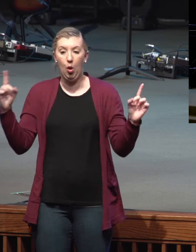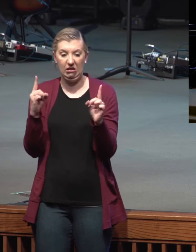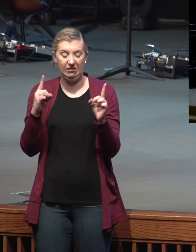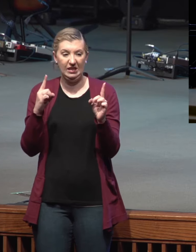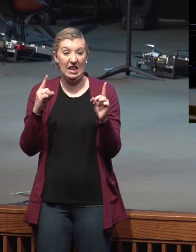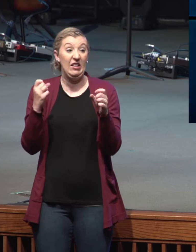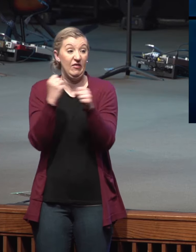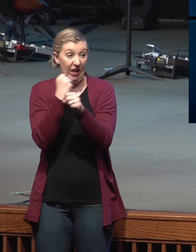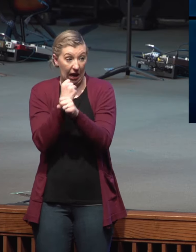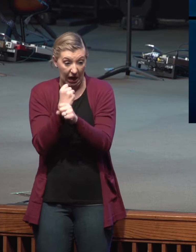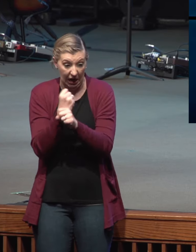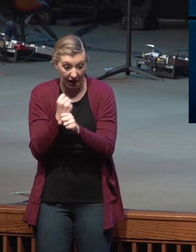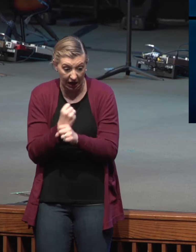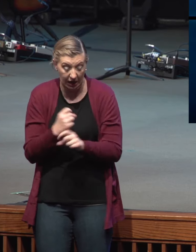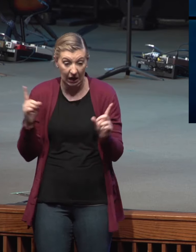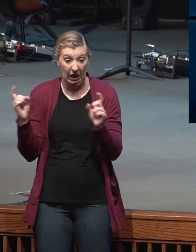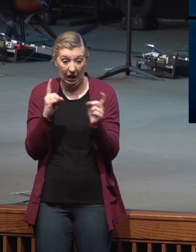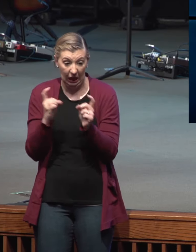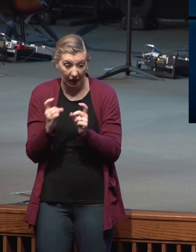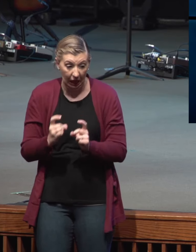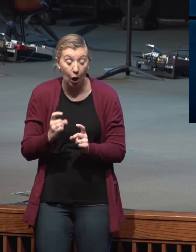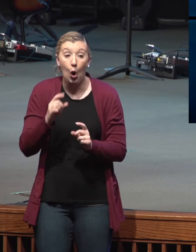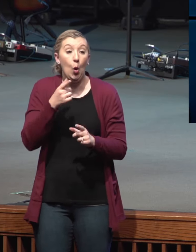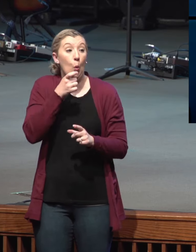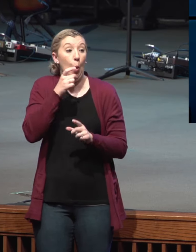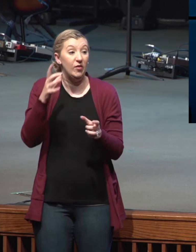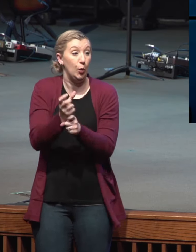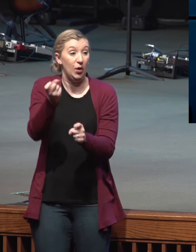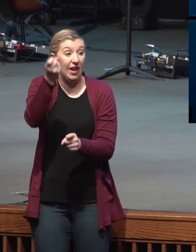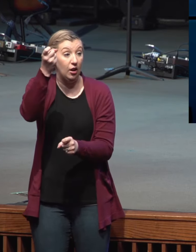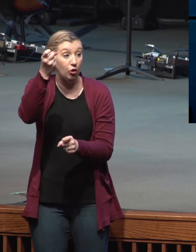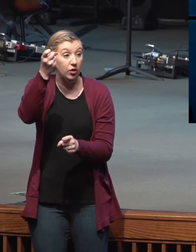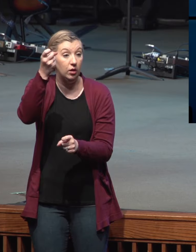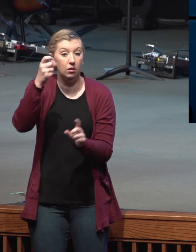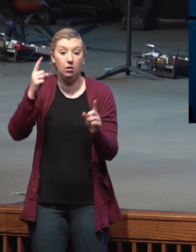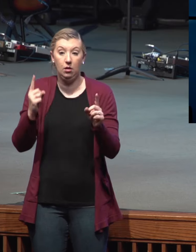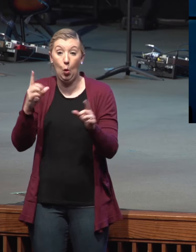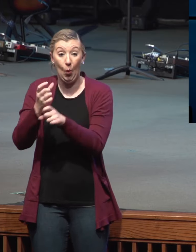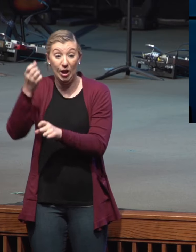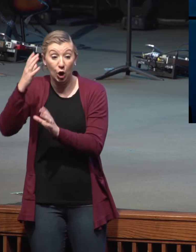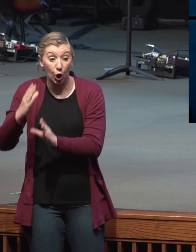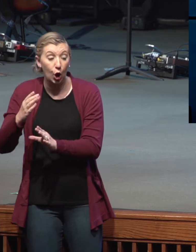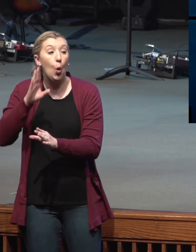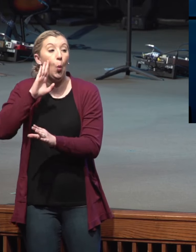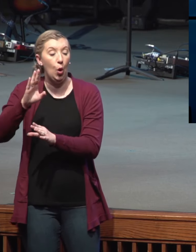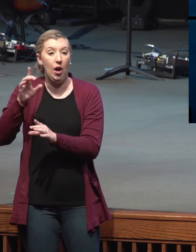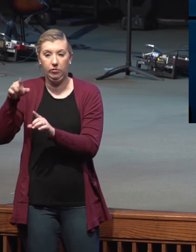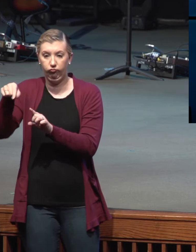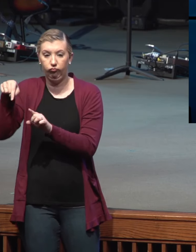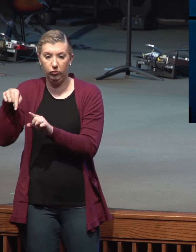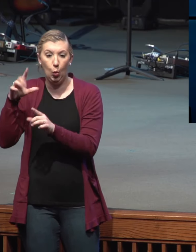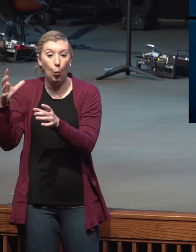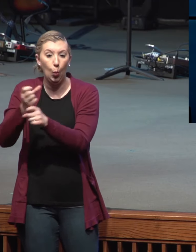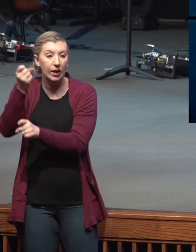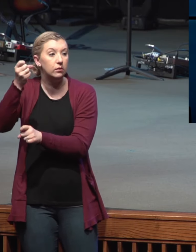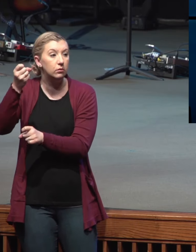to the death. And whoever prevailed, that side would be declared the